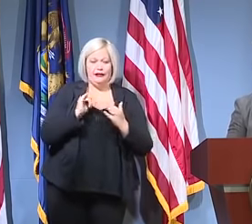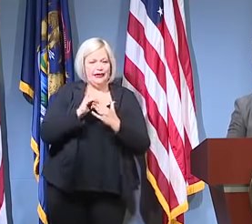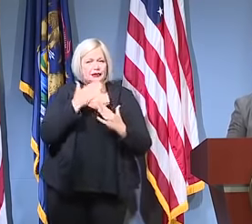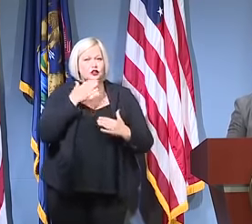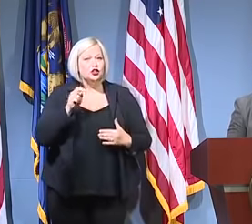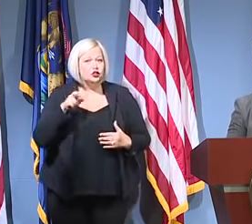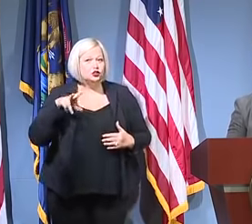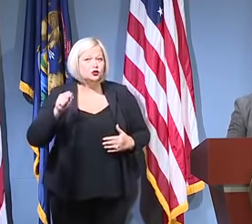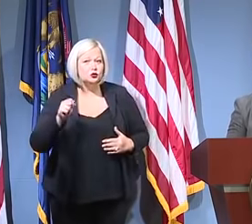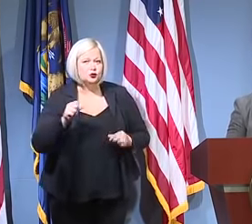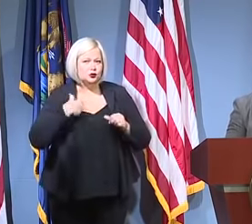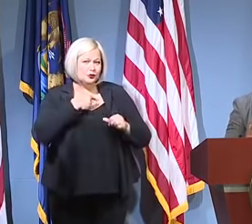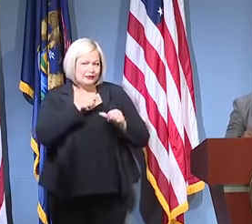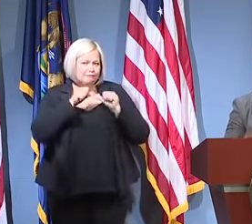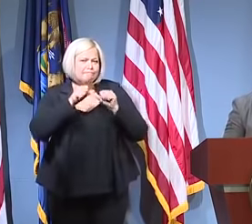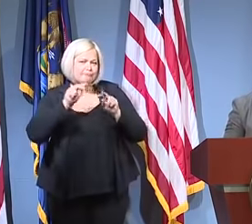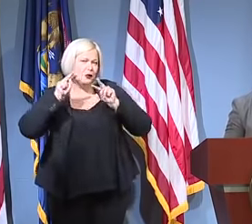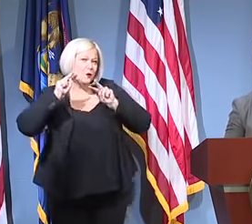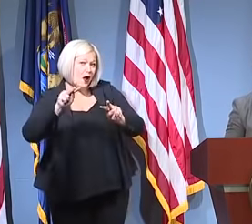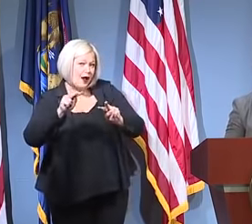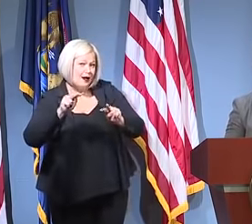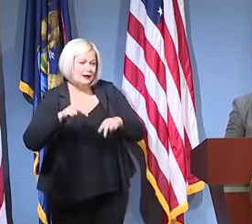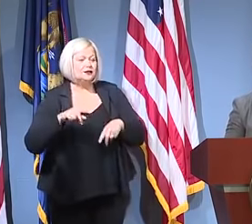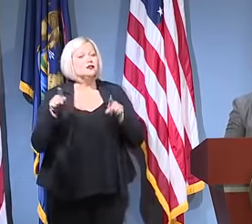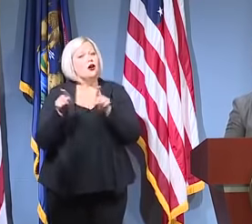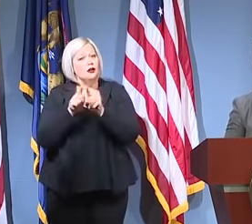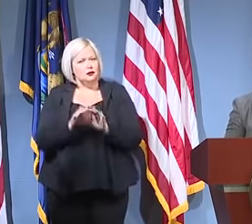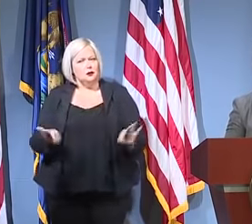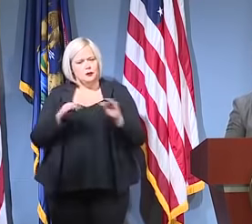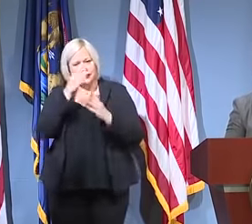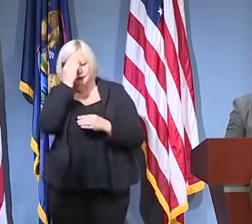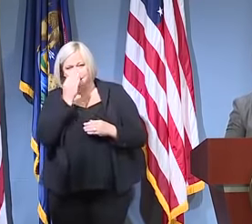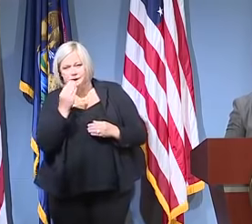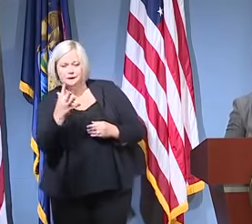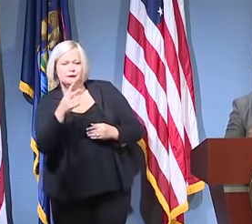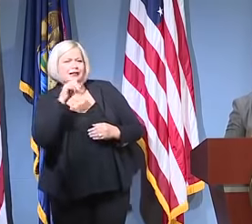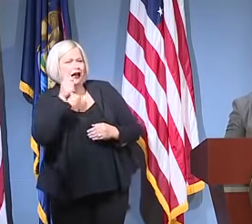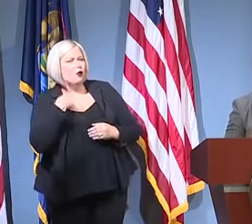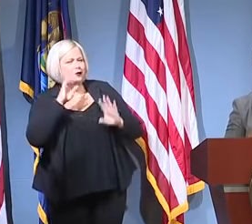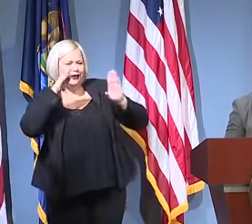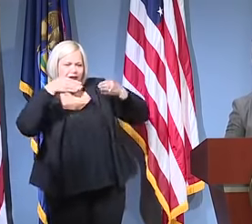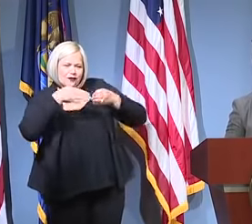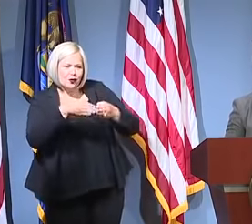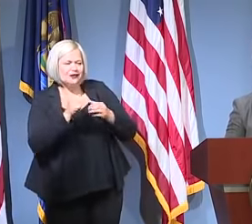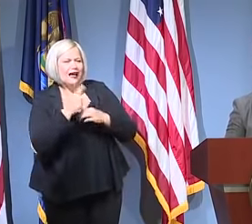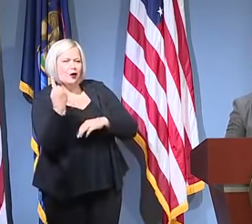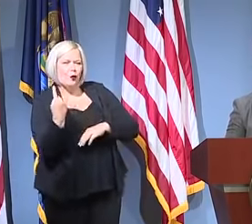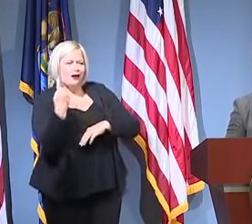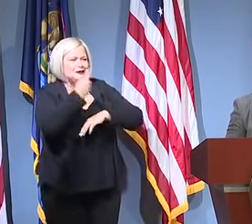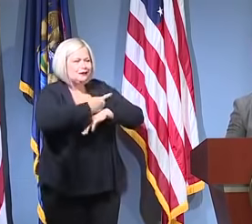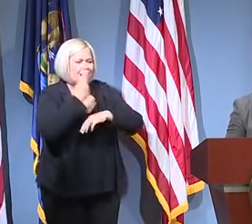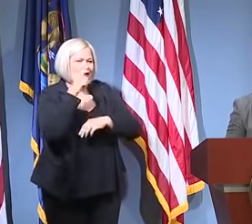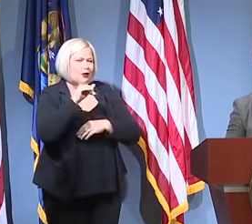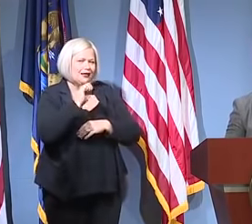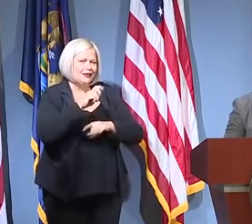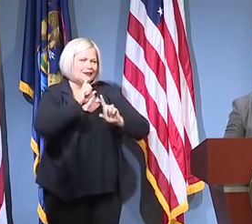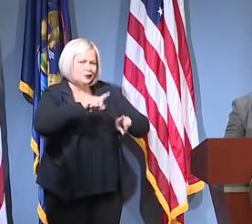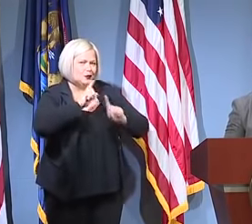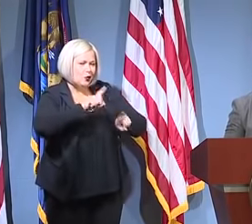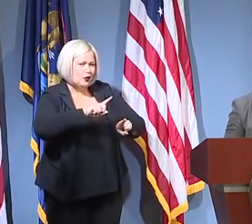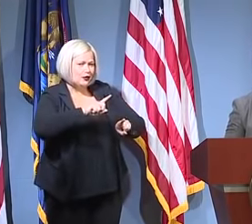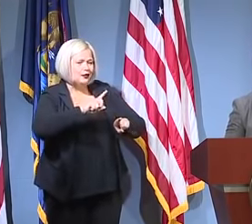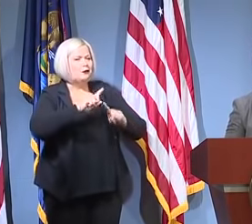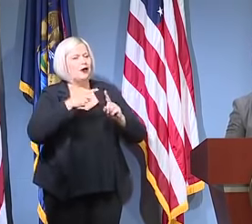continue to monitor these metrics. It's also important to note that we are not only looking at one day of cases that are reported,